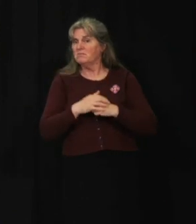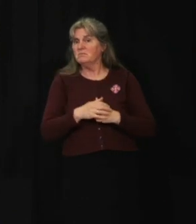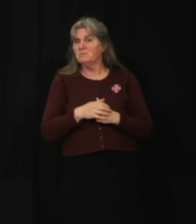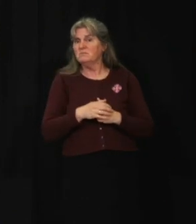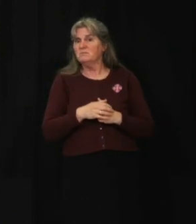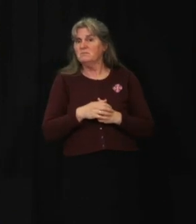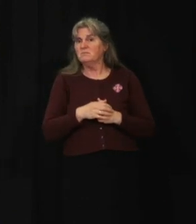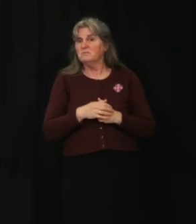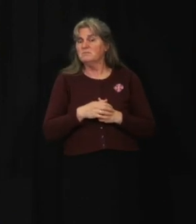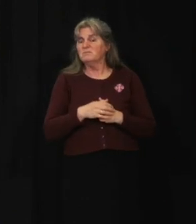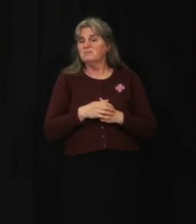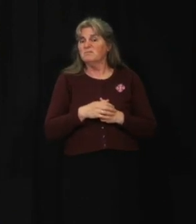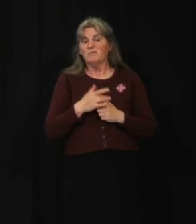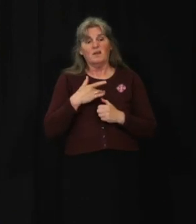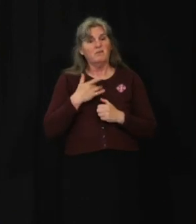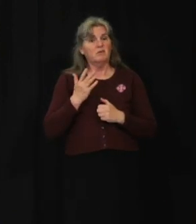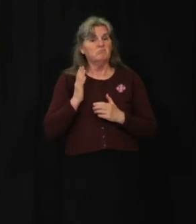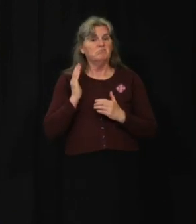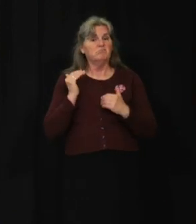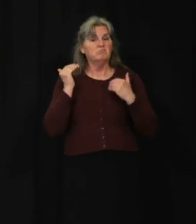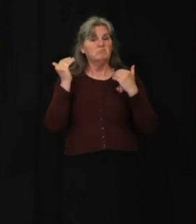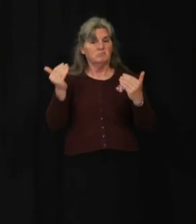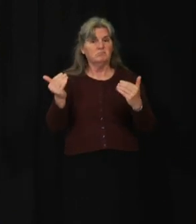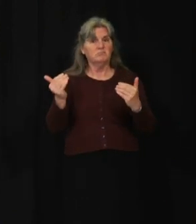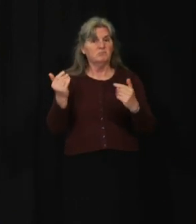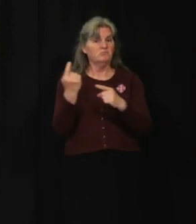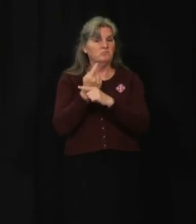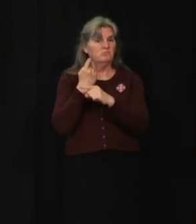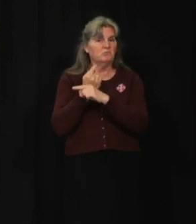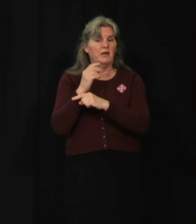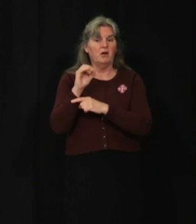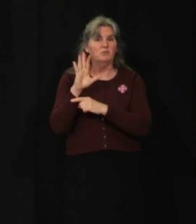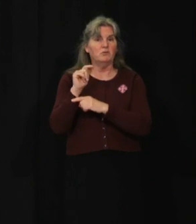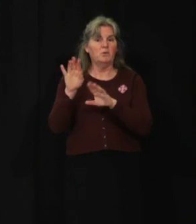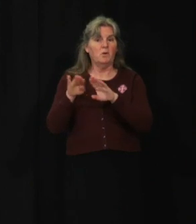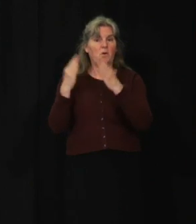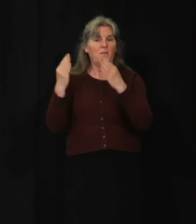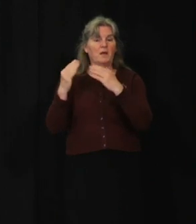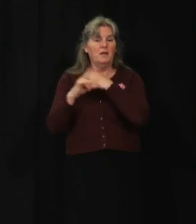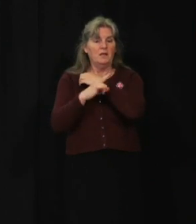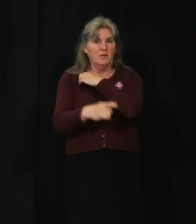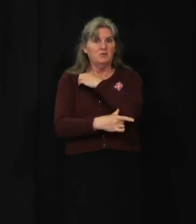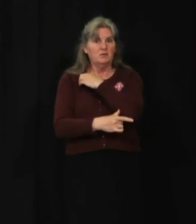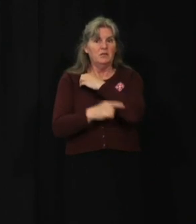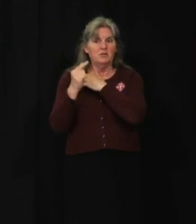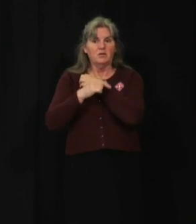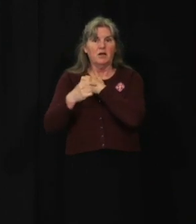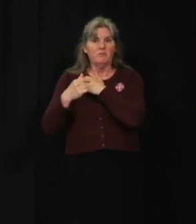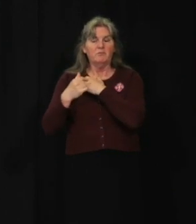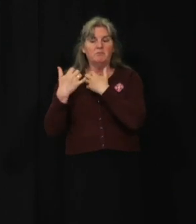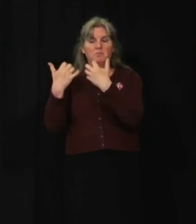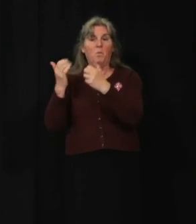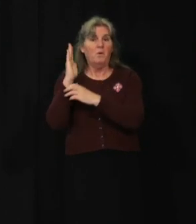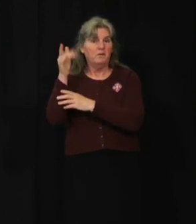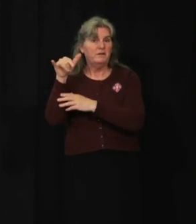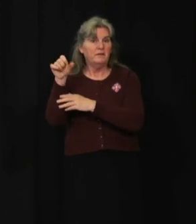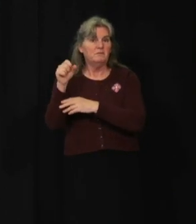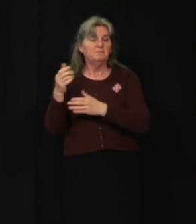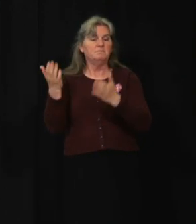think by all accounts that should be on schedule. Thank you. Julien, Aurore